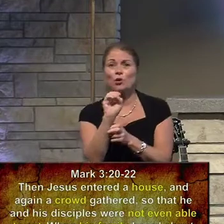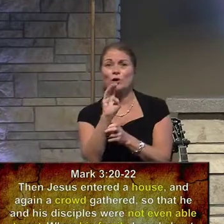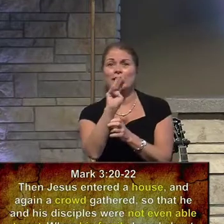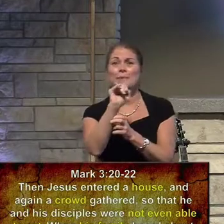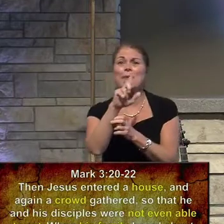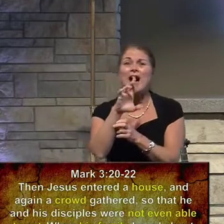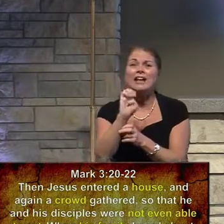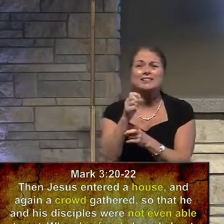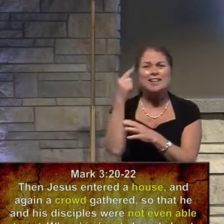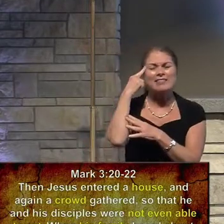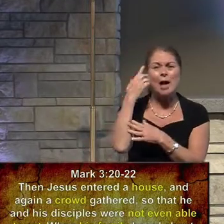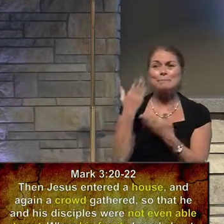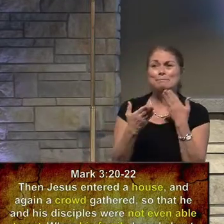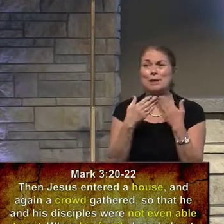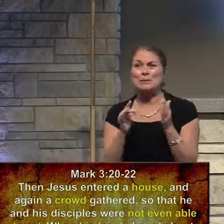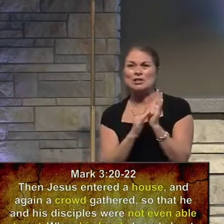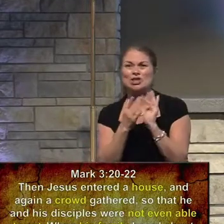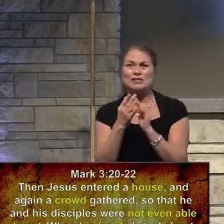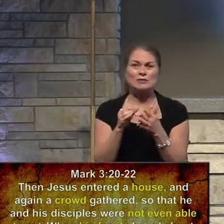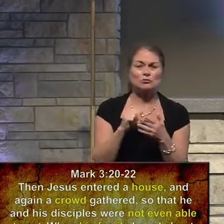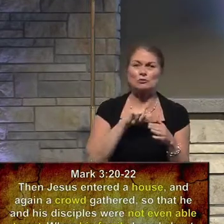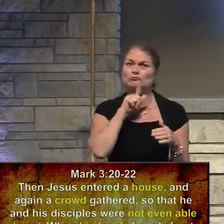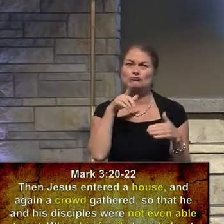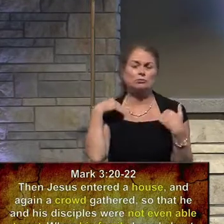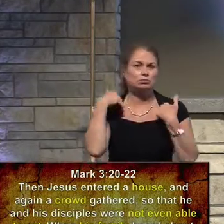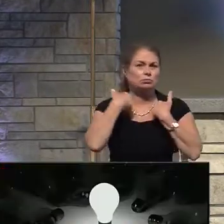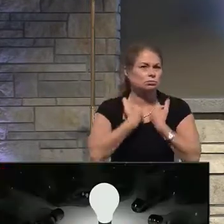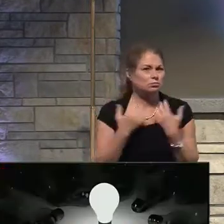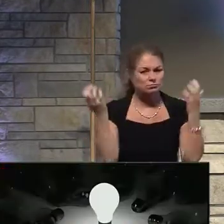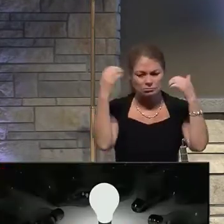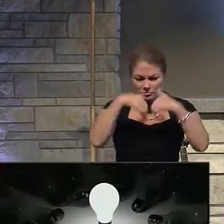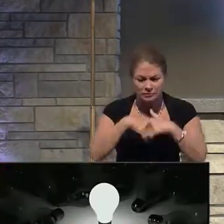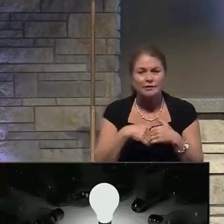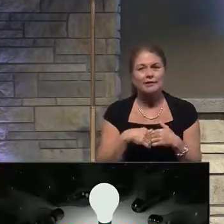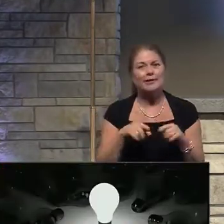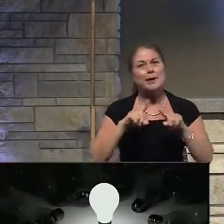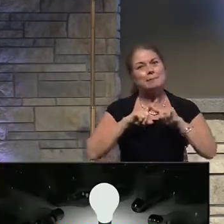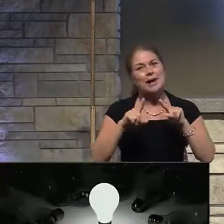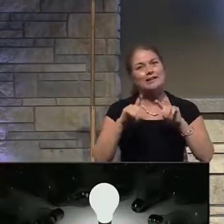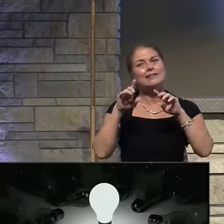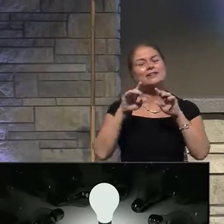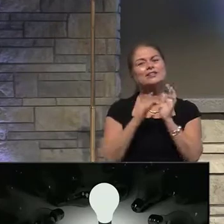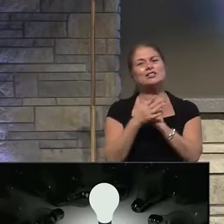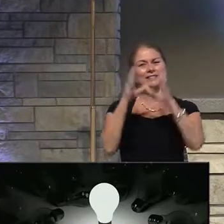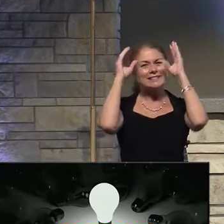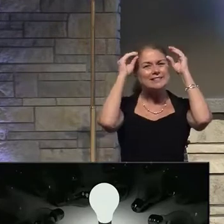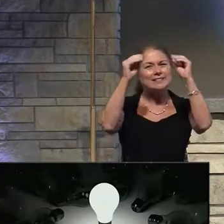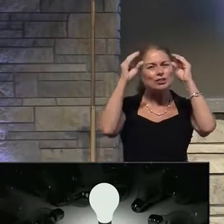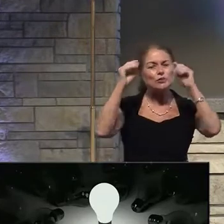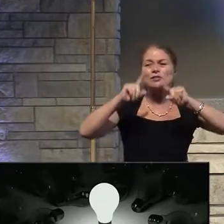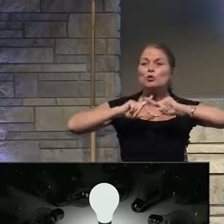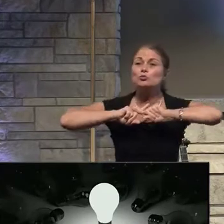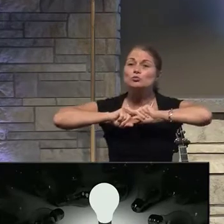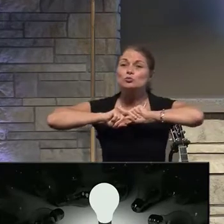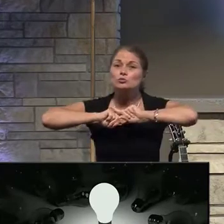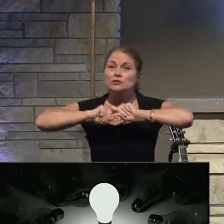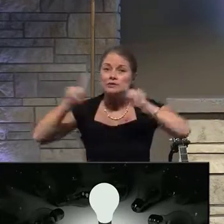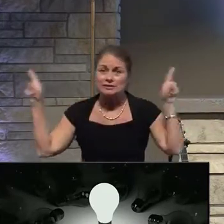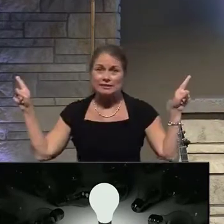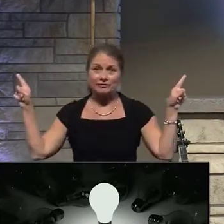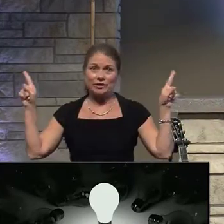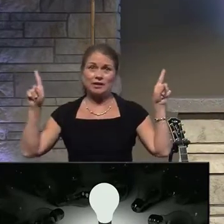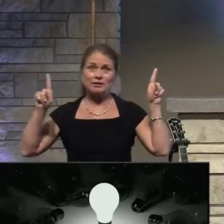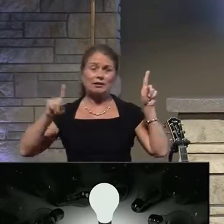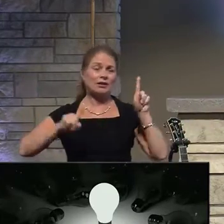that possibly Jesus was going to burn out. You see, his teaching was so different,